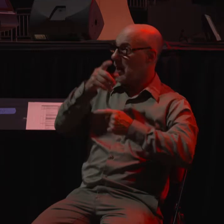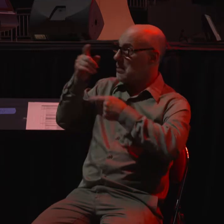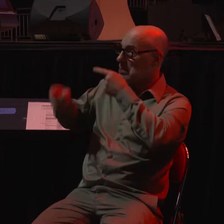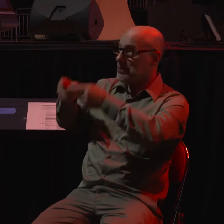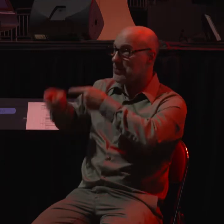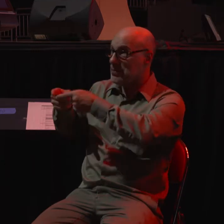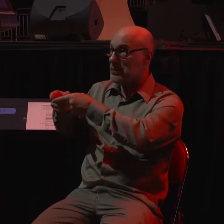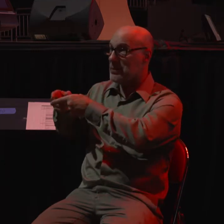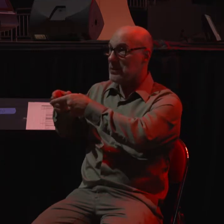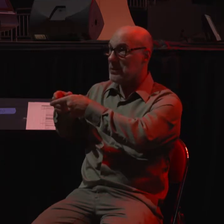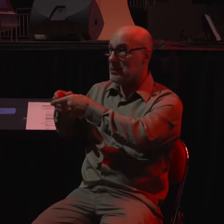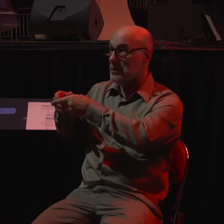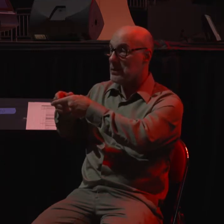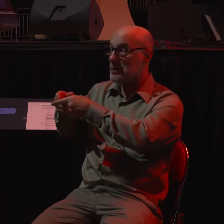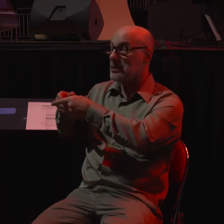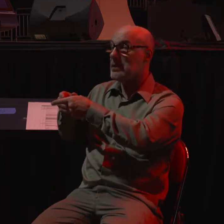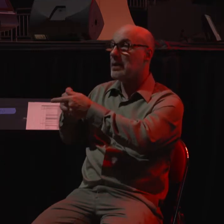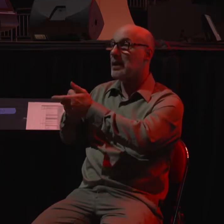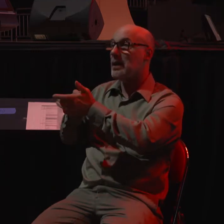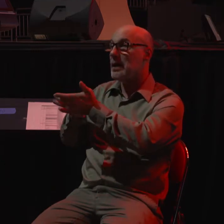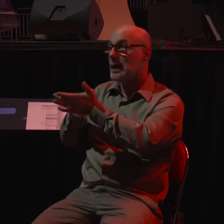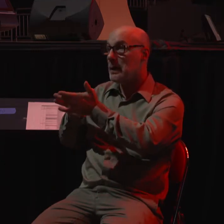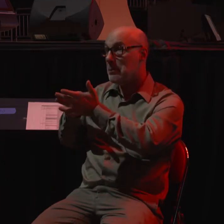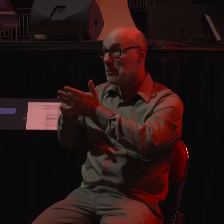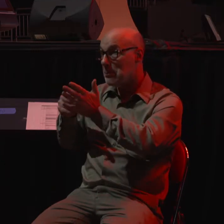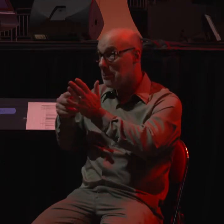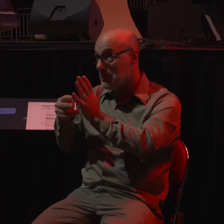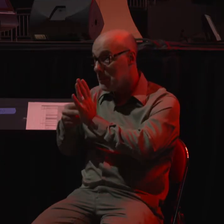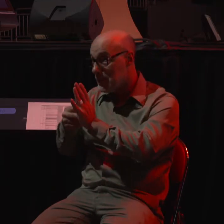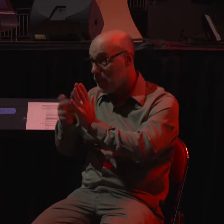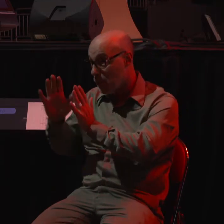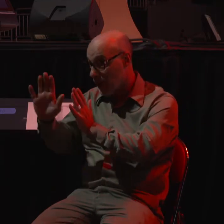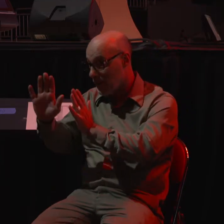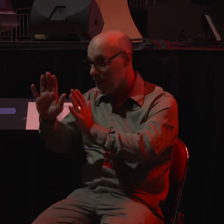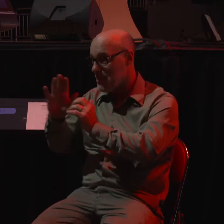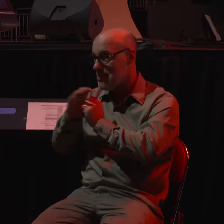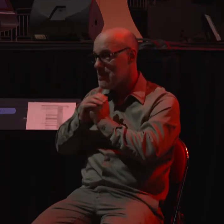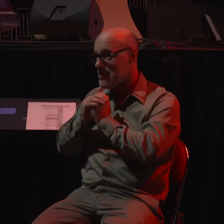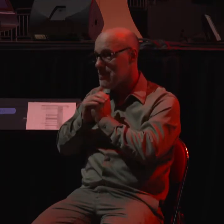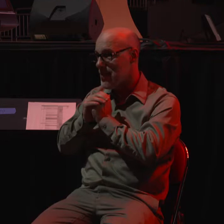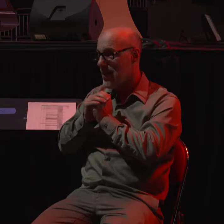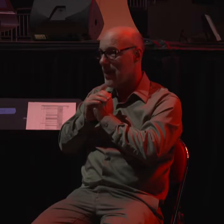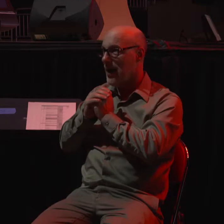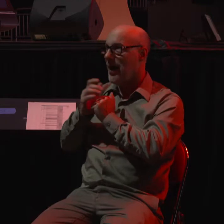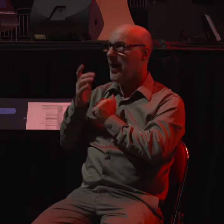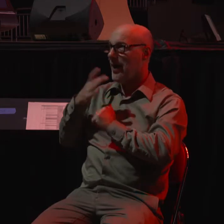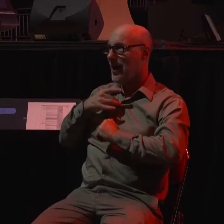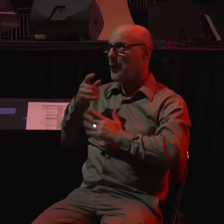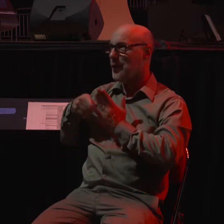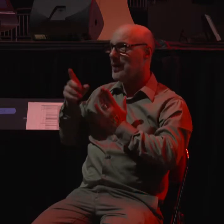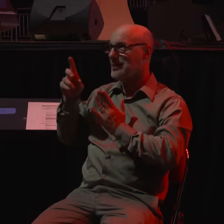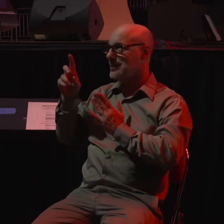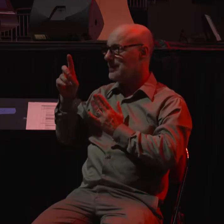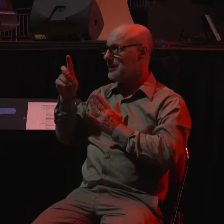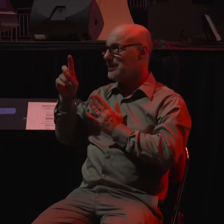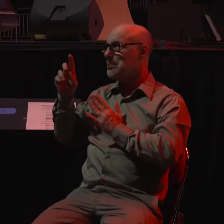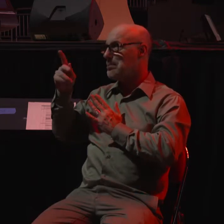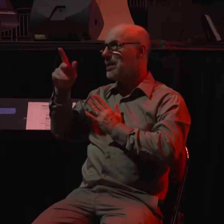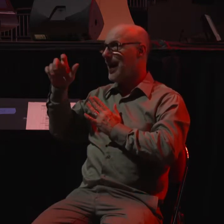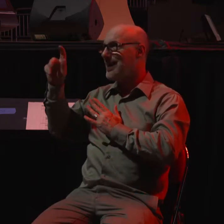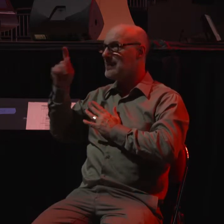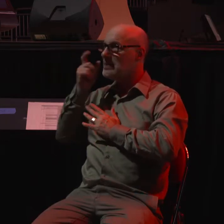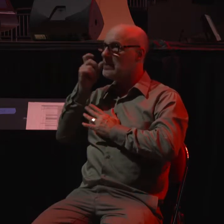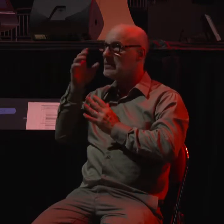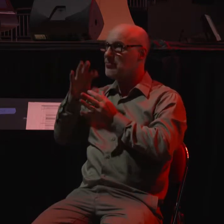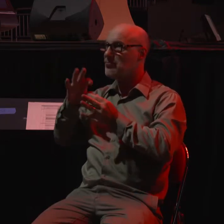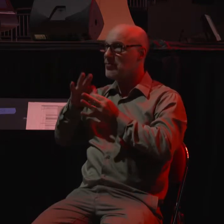then obviously, even as we, and I love, Brother Platt said, listen and learn from one another, and then let's leverage